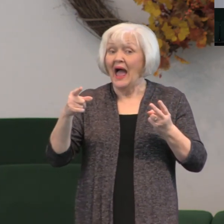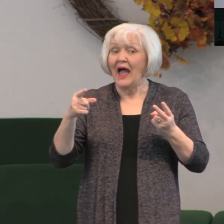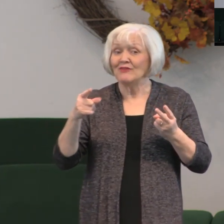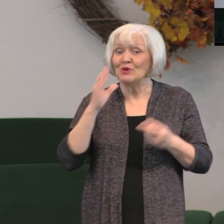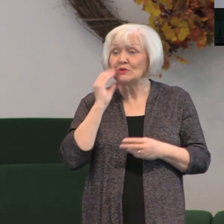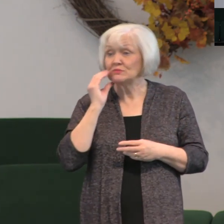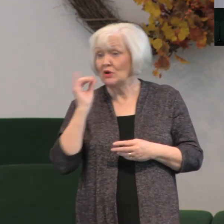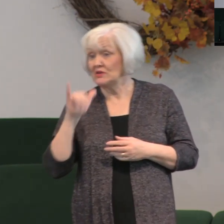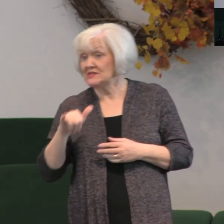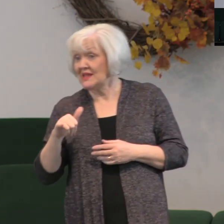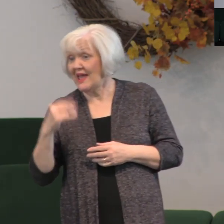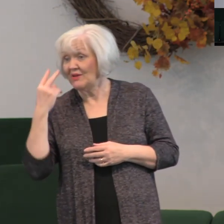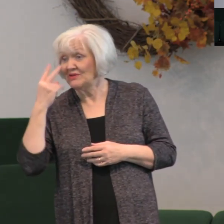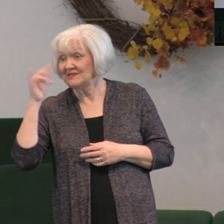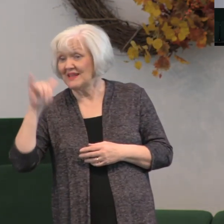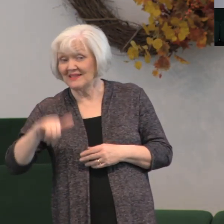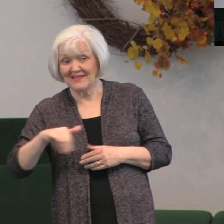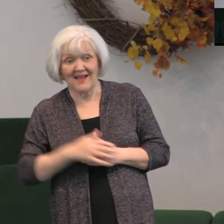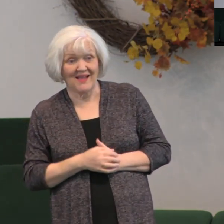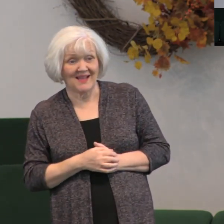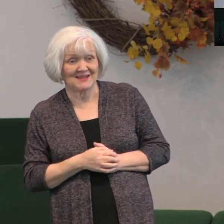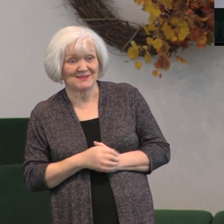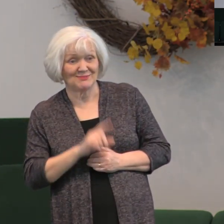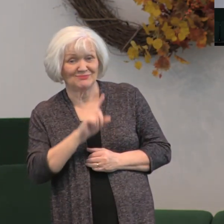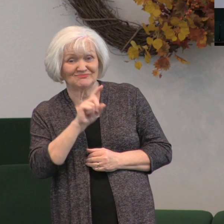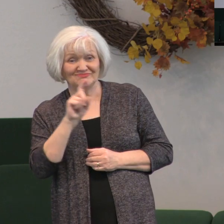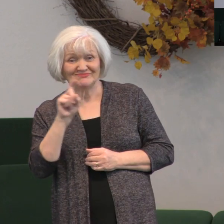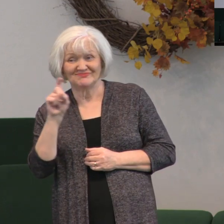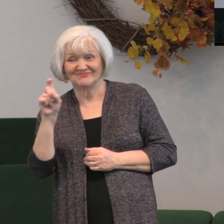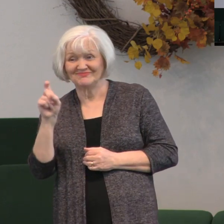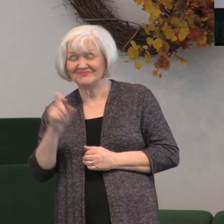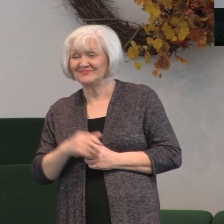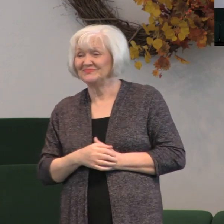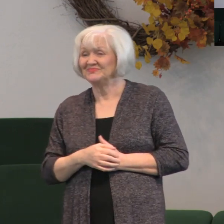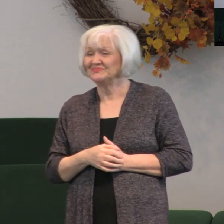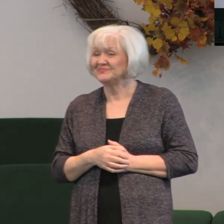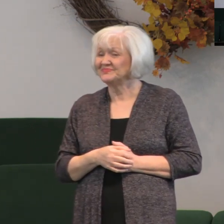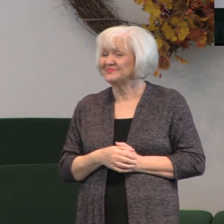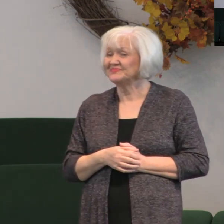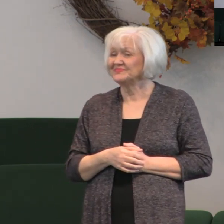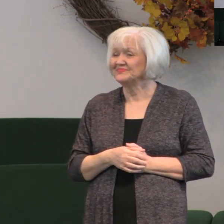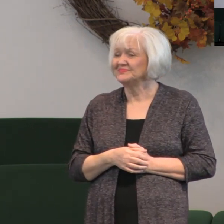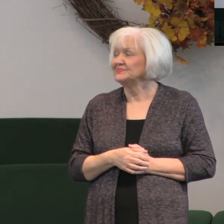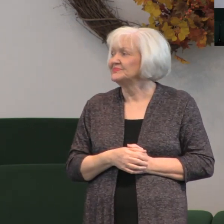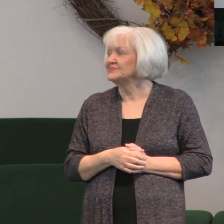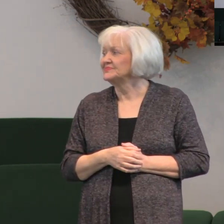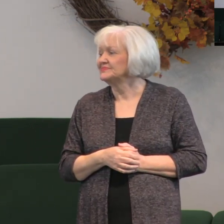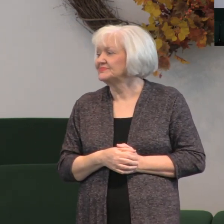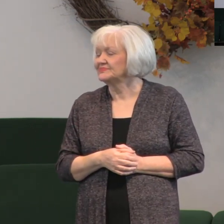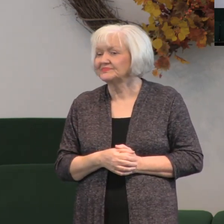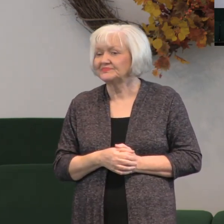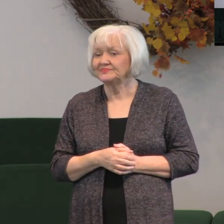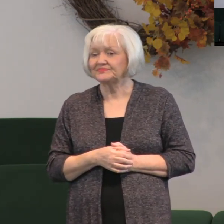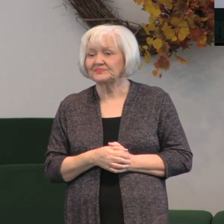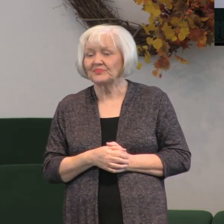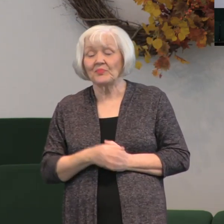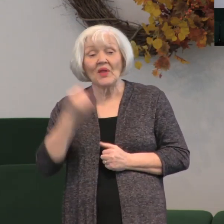procession or seen a triumphal procession before? Excuse me. Really, to get the idea